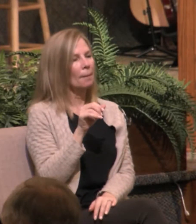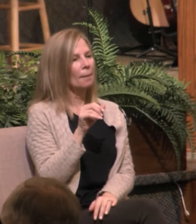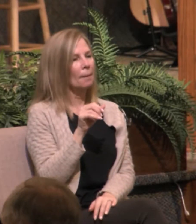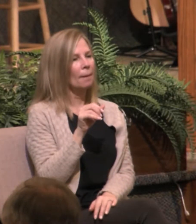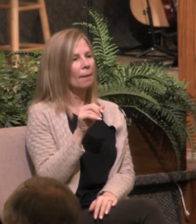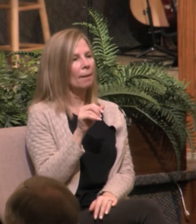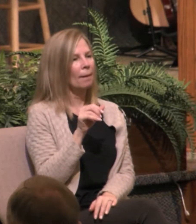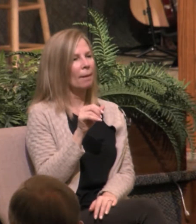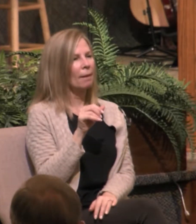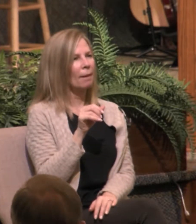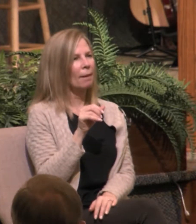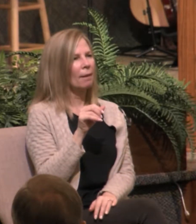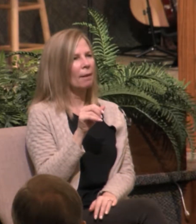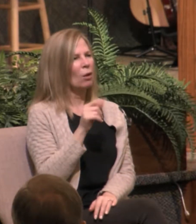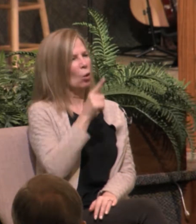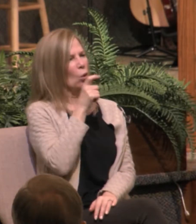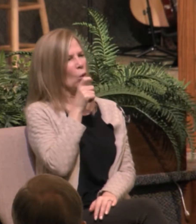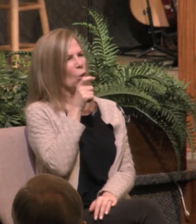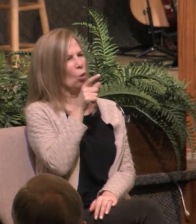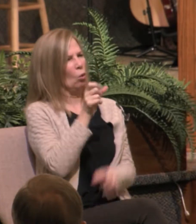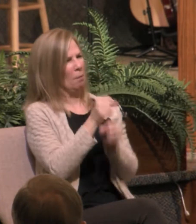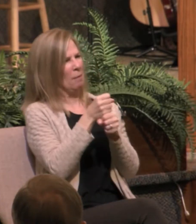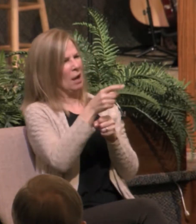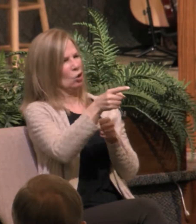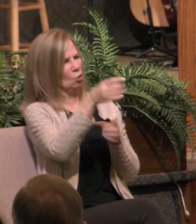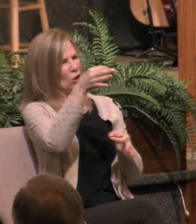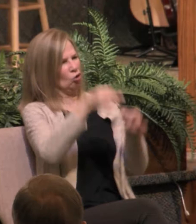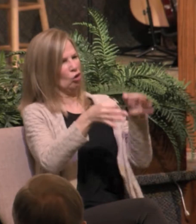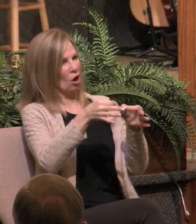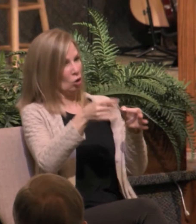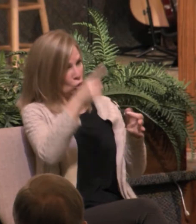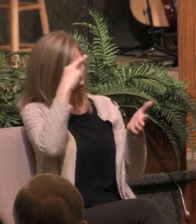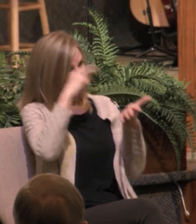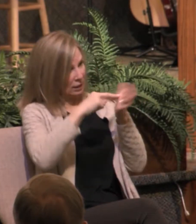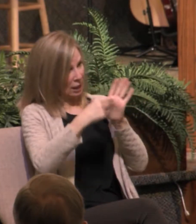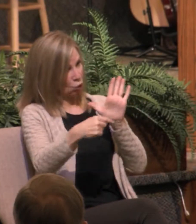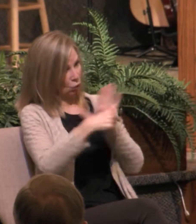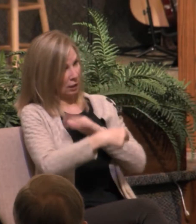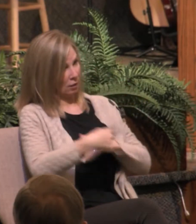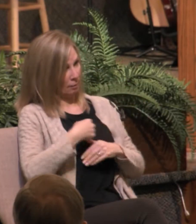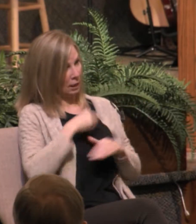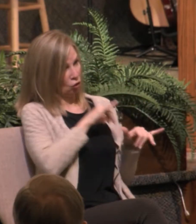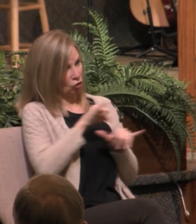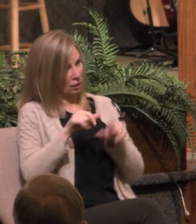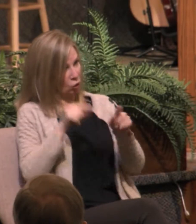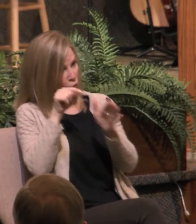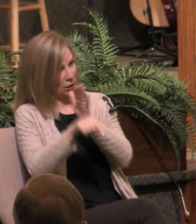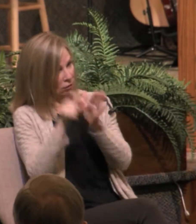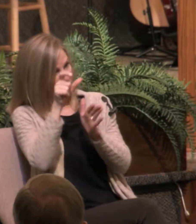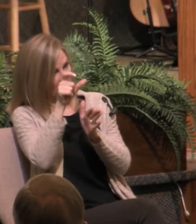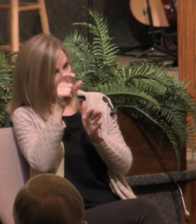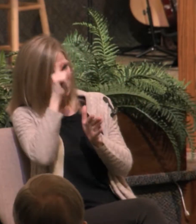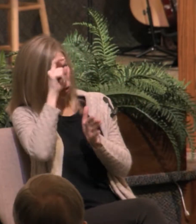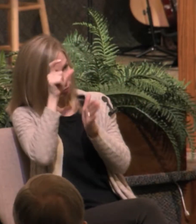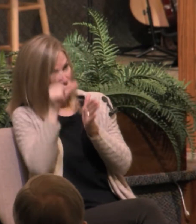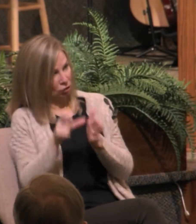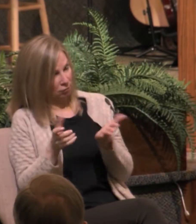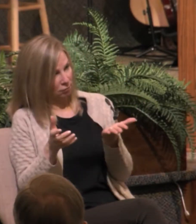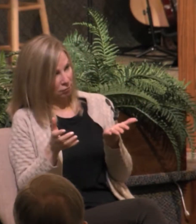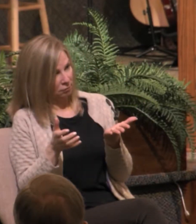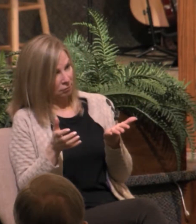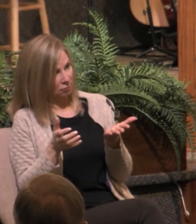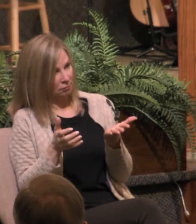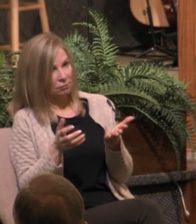But he said, who made you a prince or judge over us? Are you intending to kill me as you killed the Egyptian? In other words, the two Hebrews that Moses was trying to break up were saying,